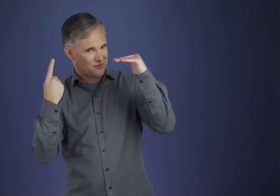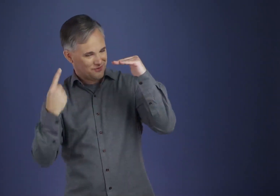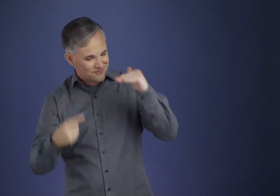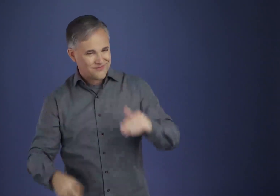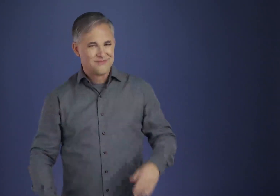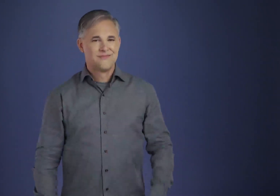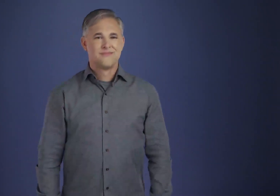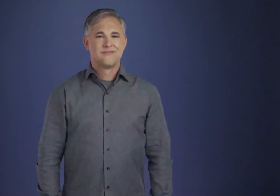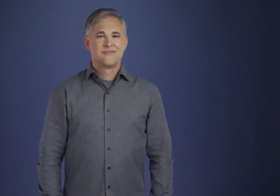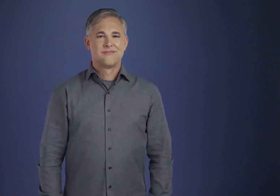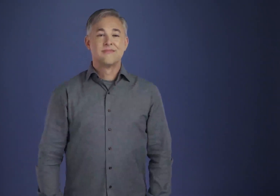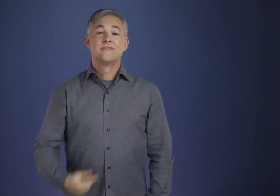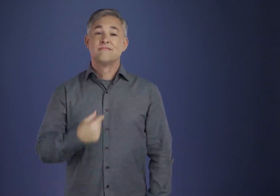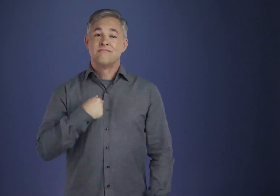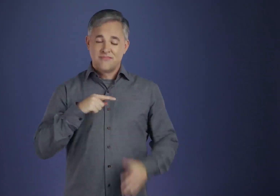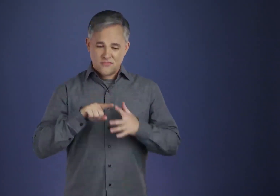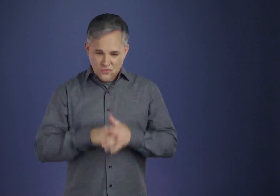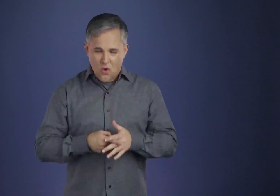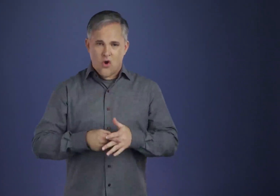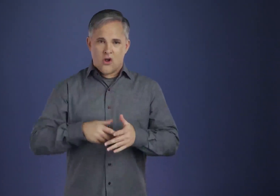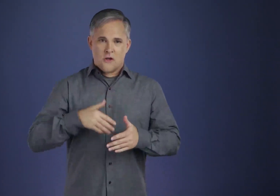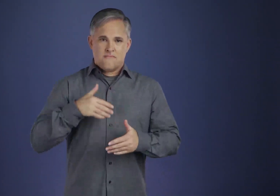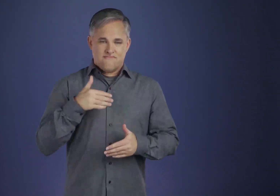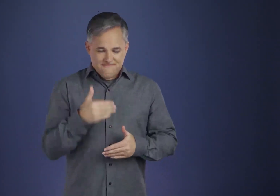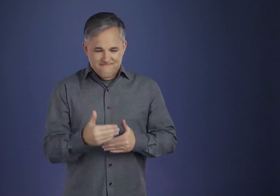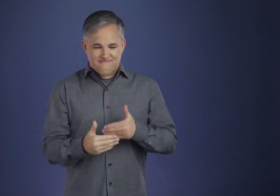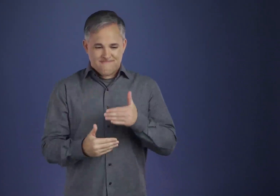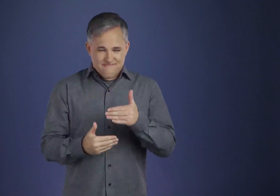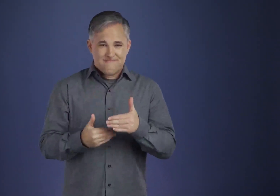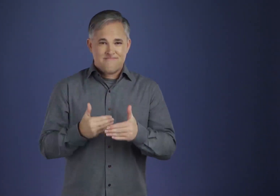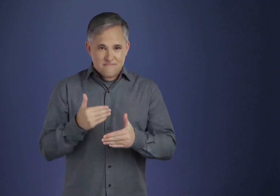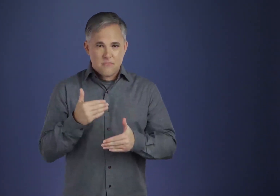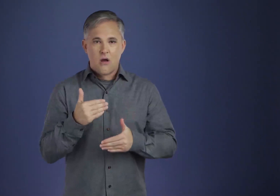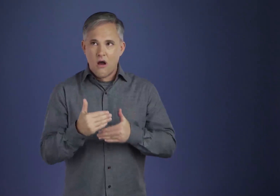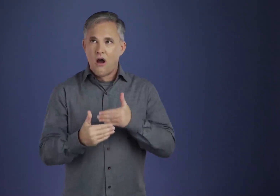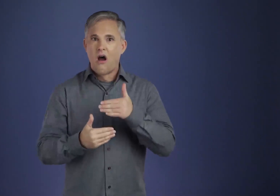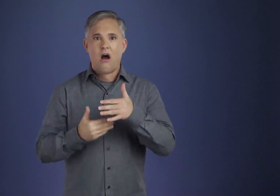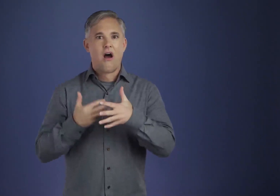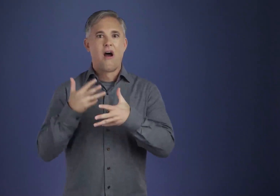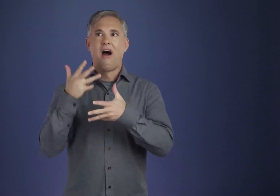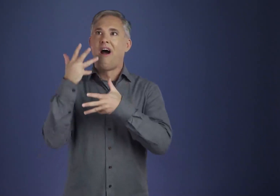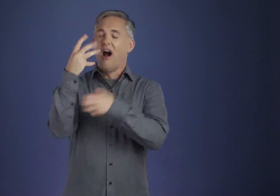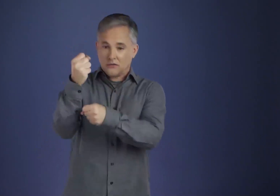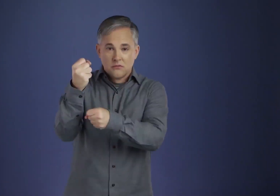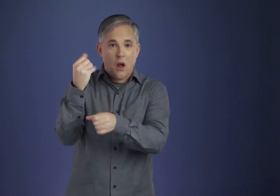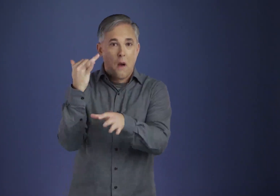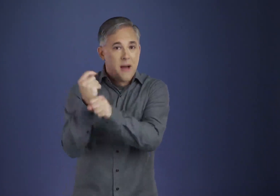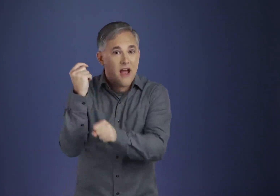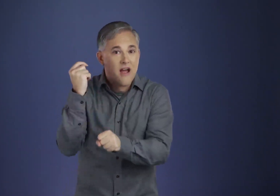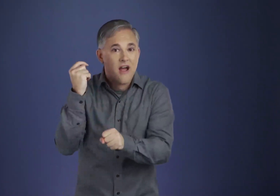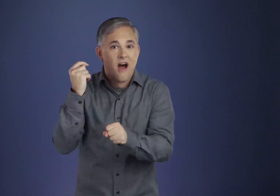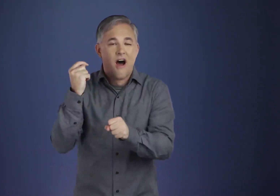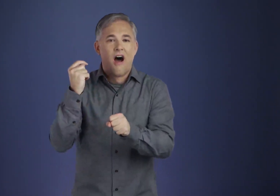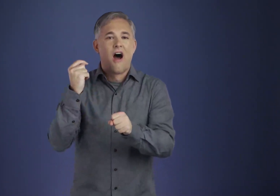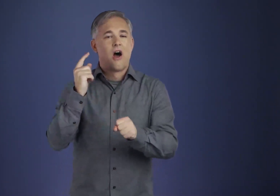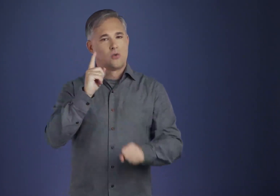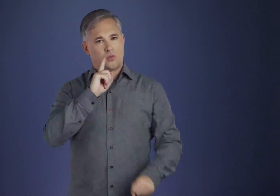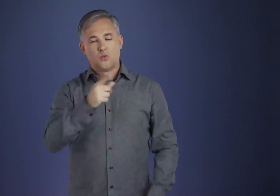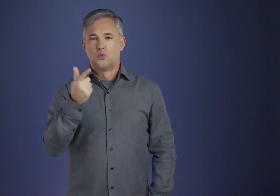When we began to do that, we received the gift of faith, a faith which works. This faith is for you